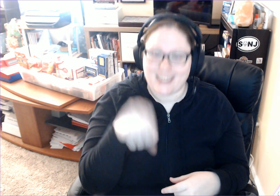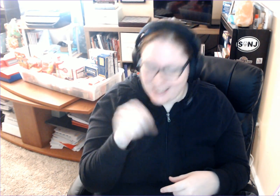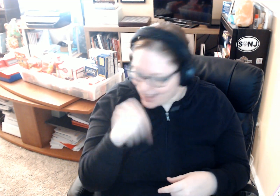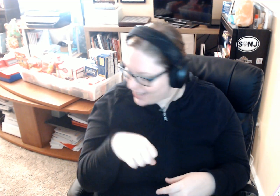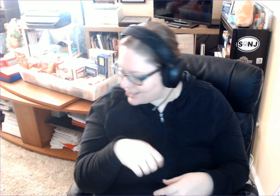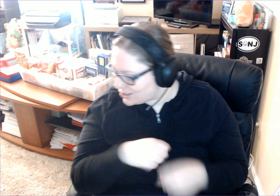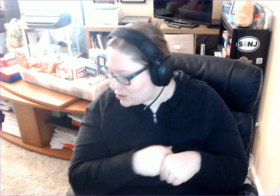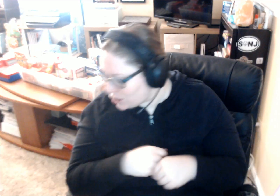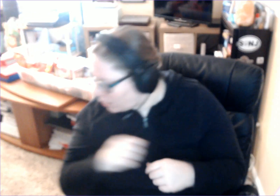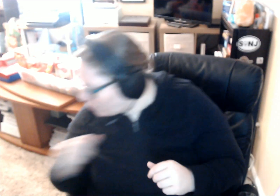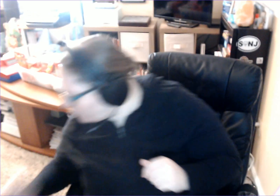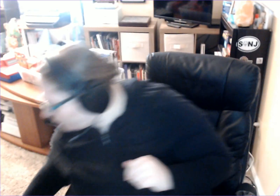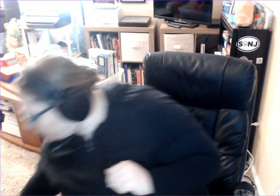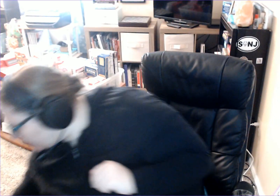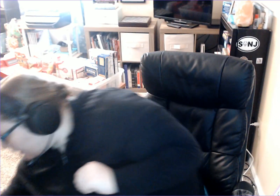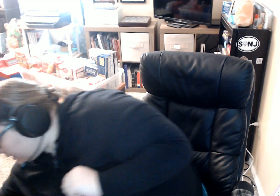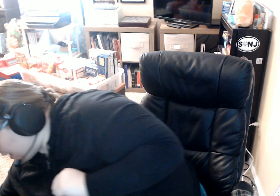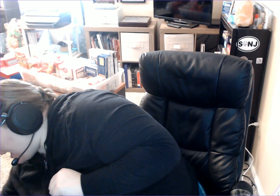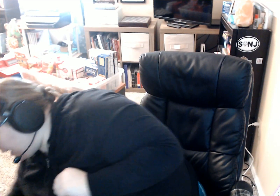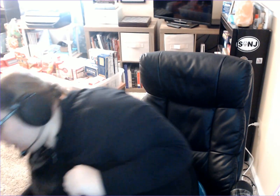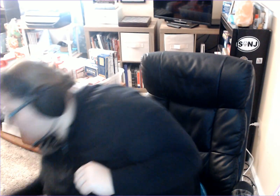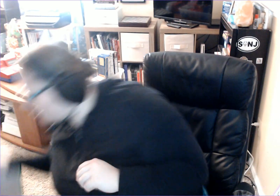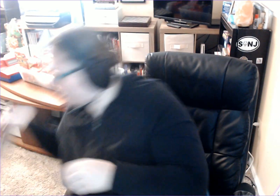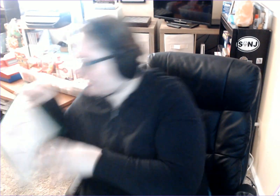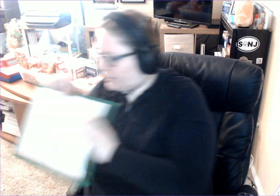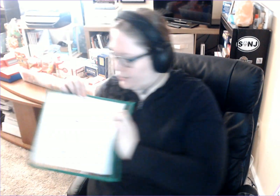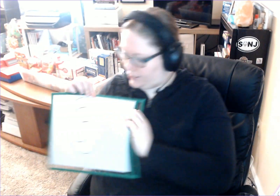Yes. So that answer is